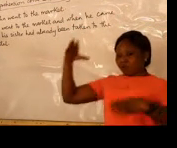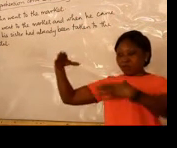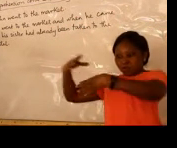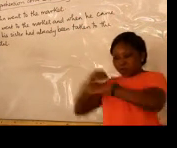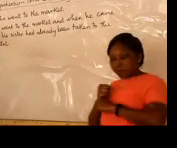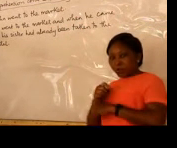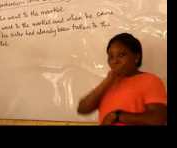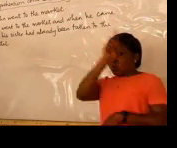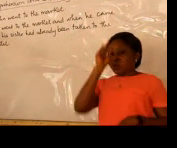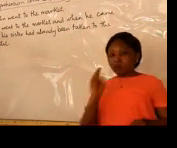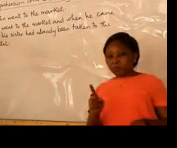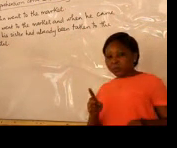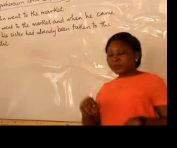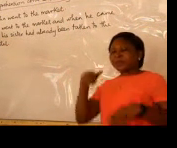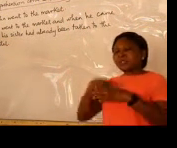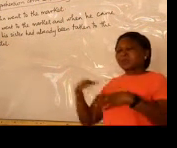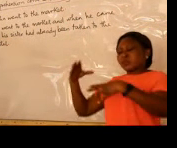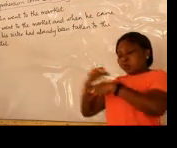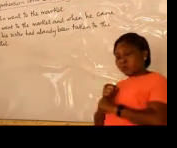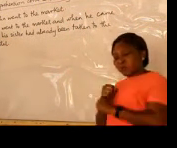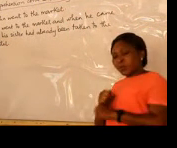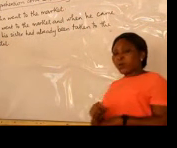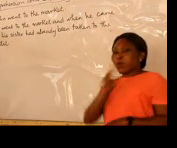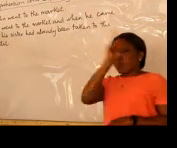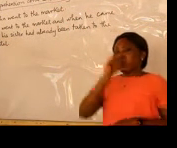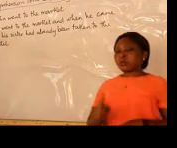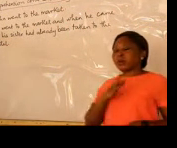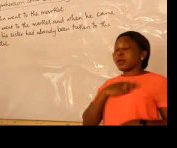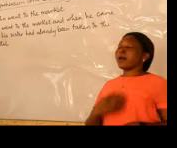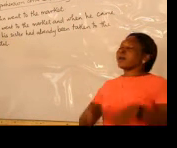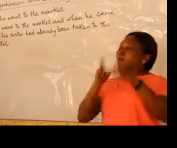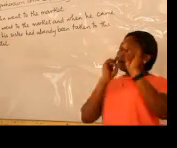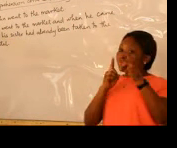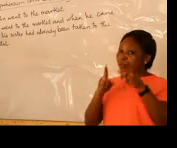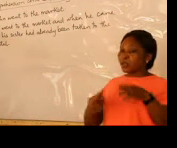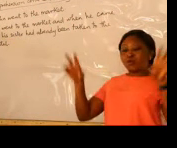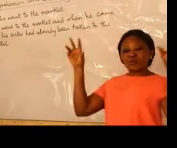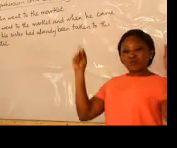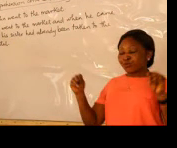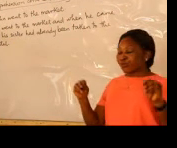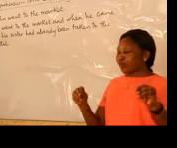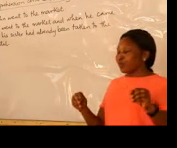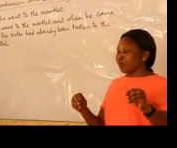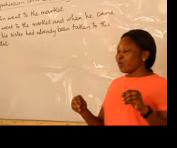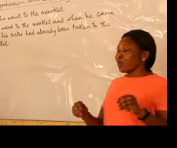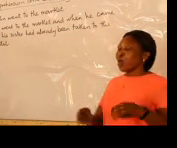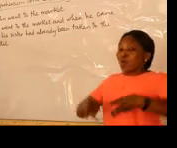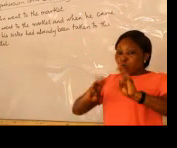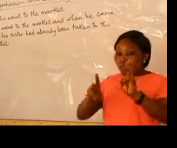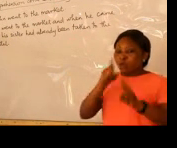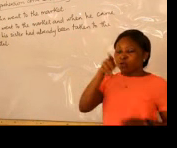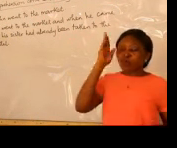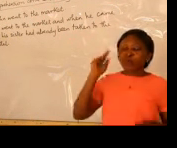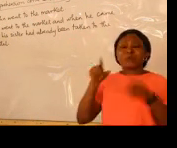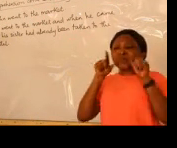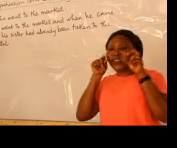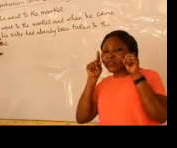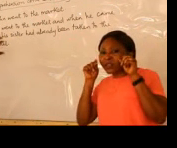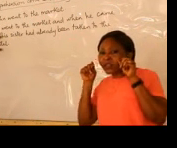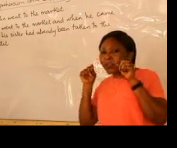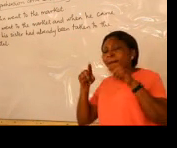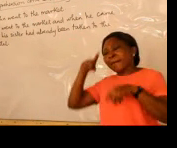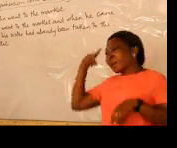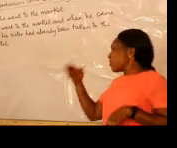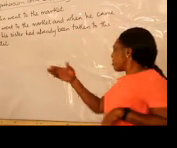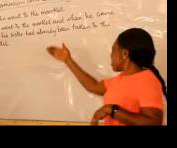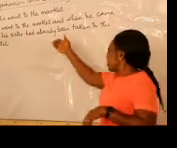In summary questions and answers, there is no room for gossip. You are gossiping.